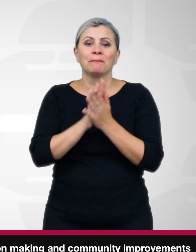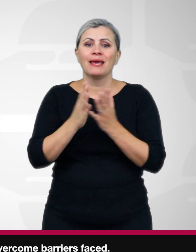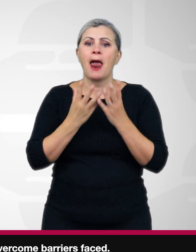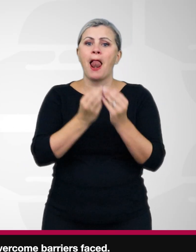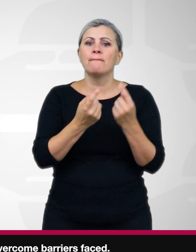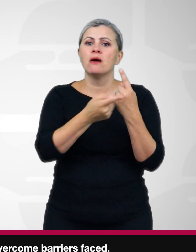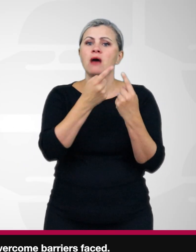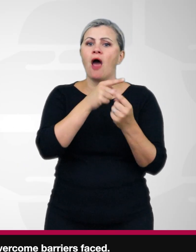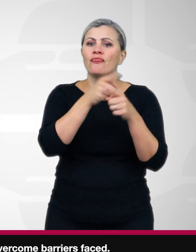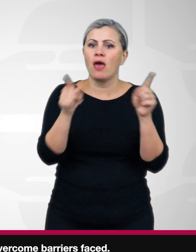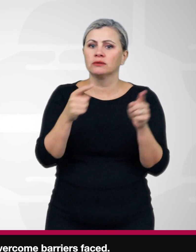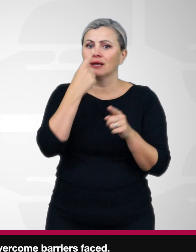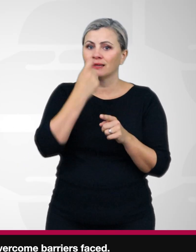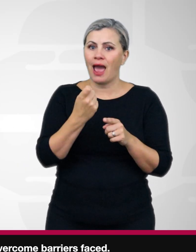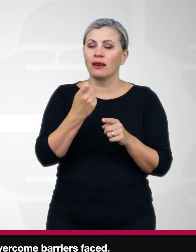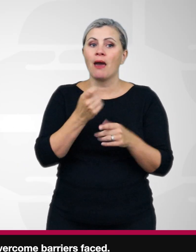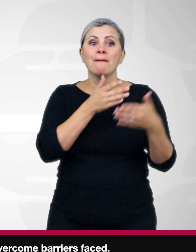To help others overcome barriers faced.